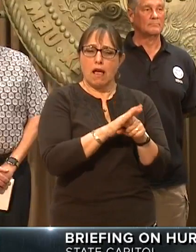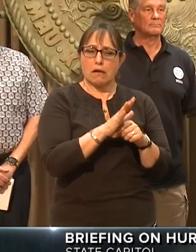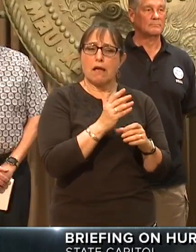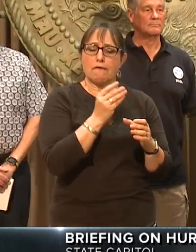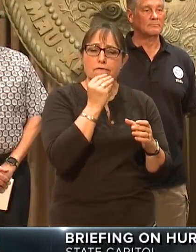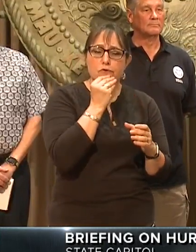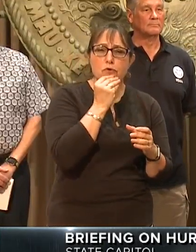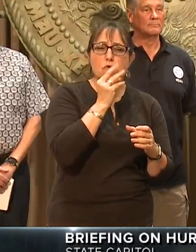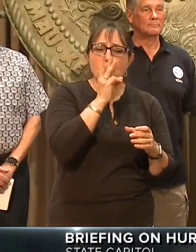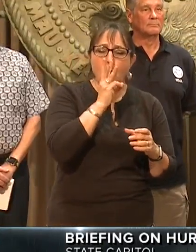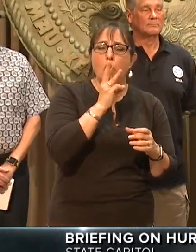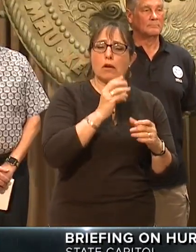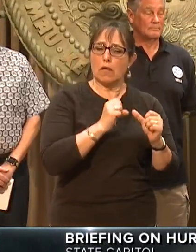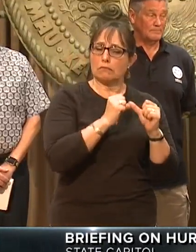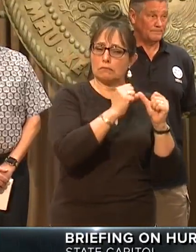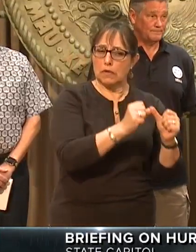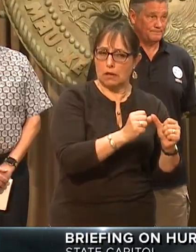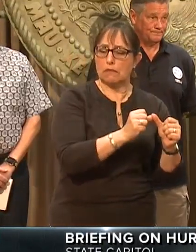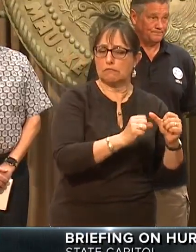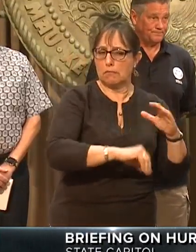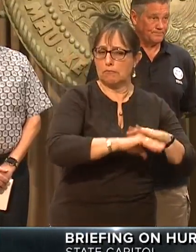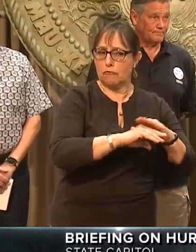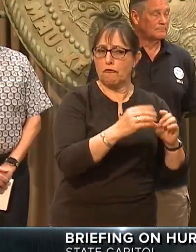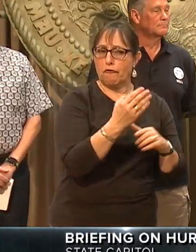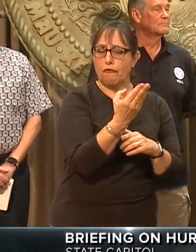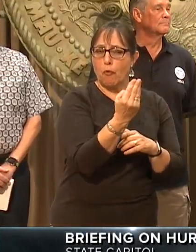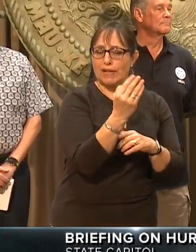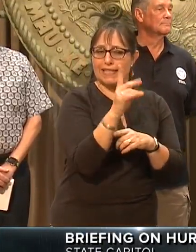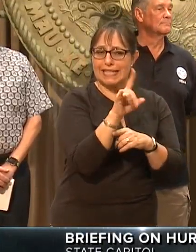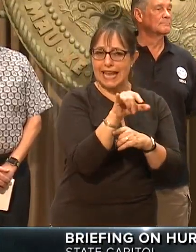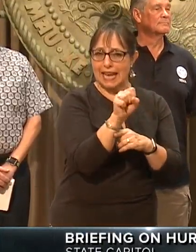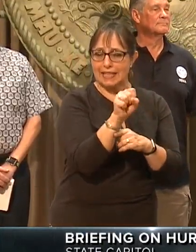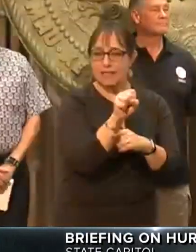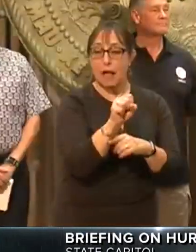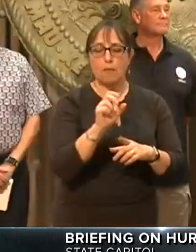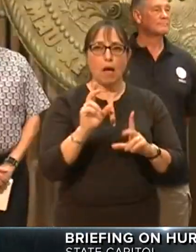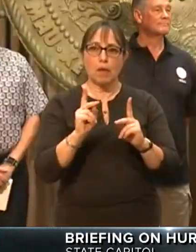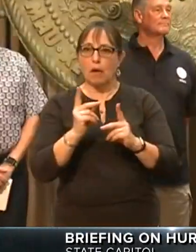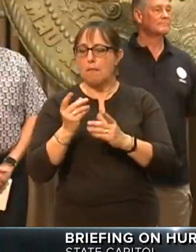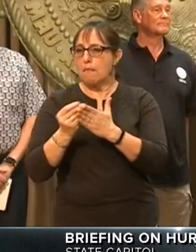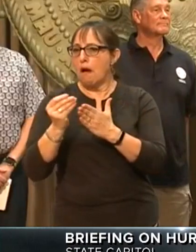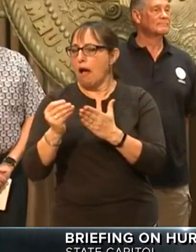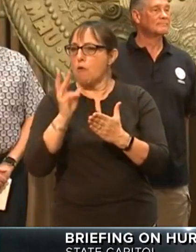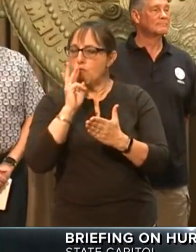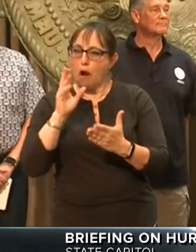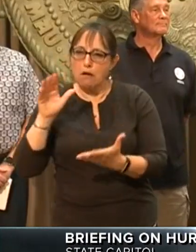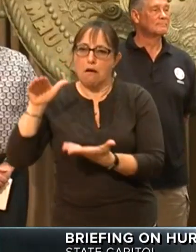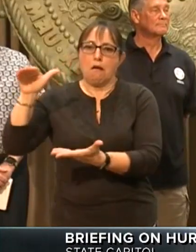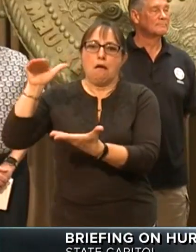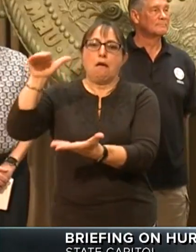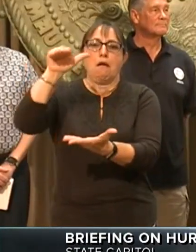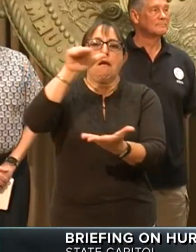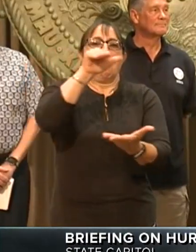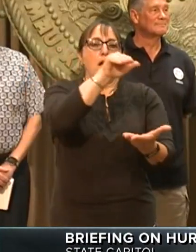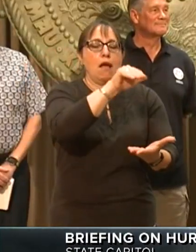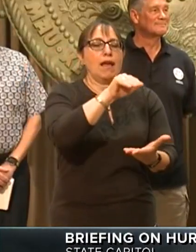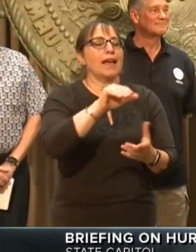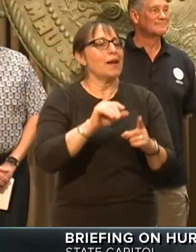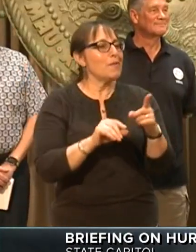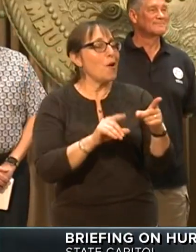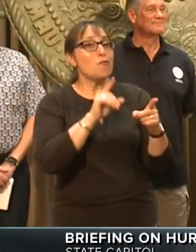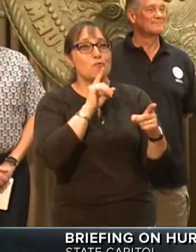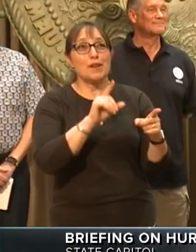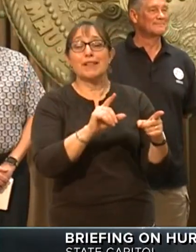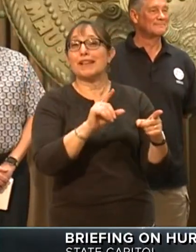and water. And, you know, we see people running off and buying, you know, cases of water. When you have some of the best water from our